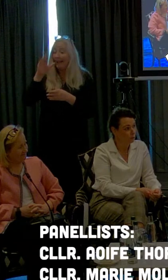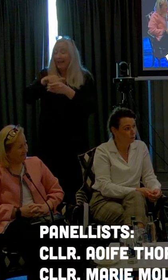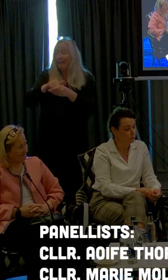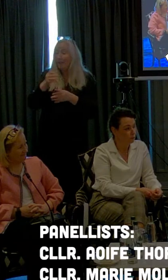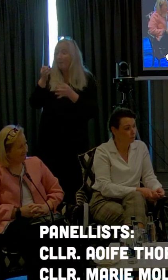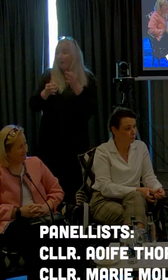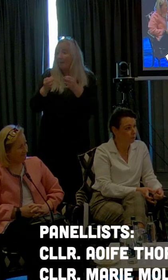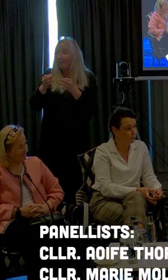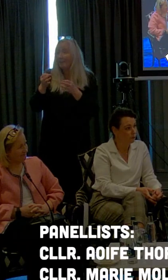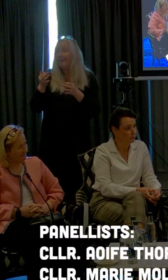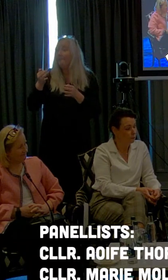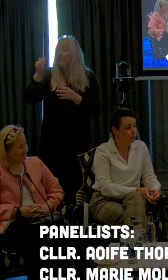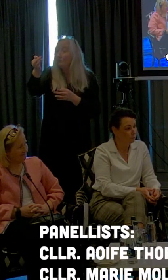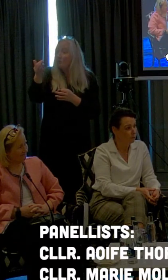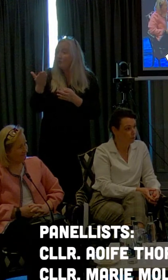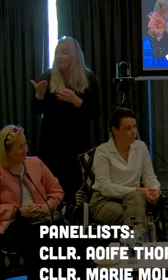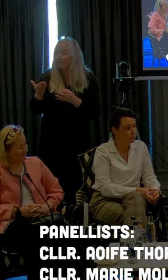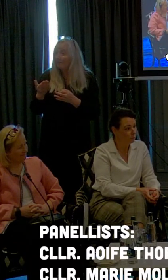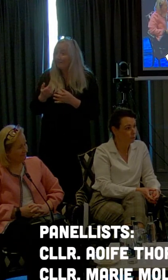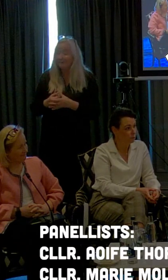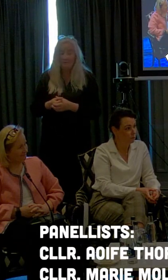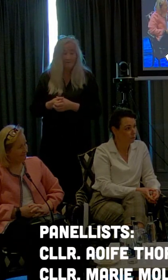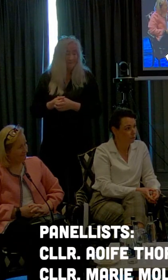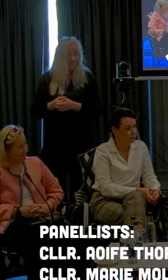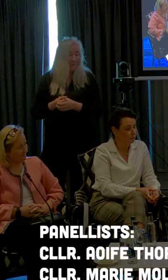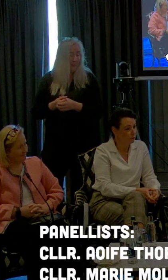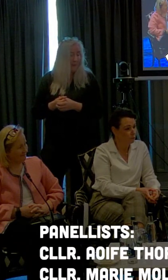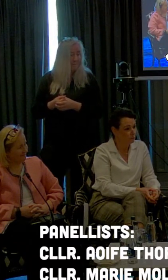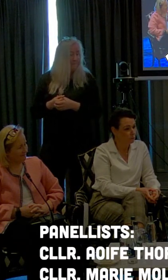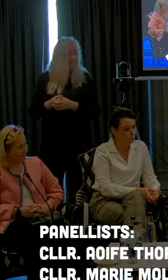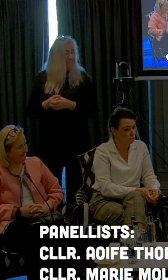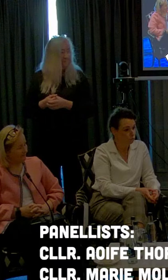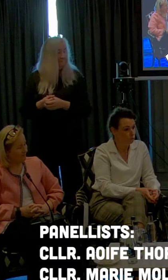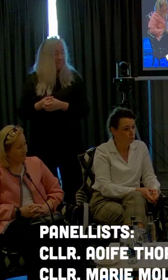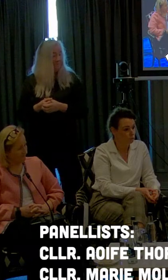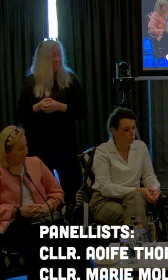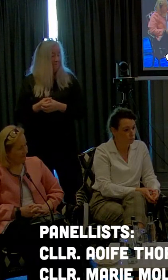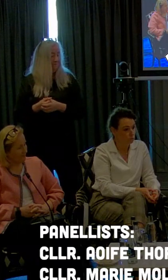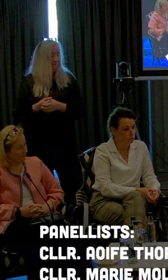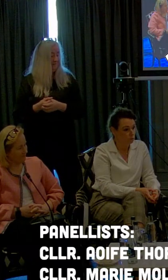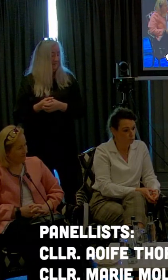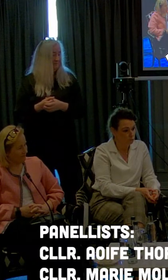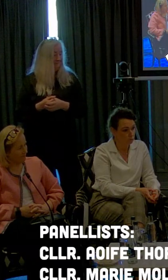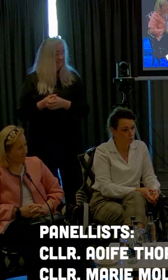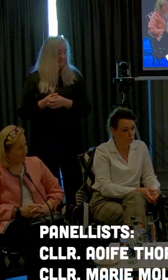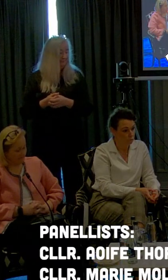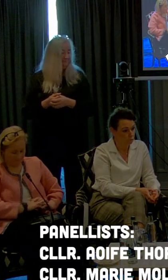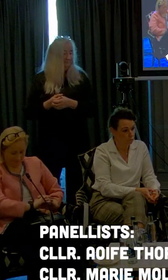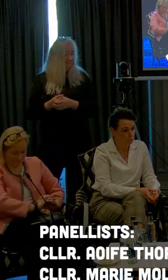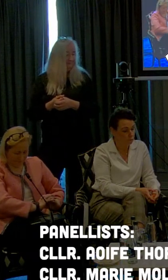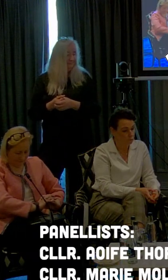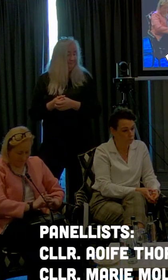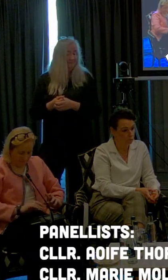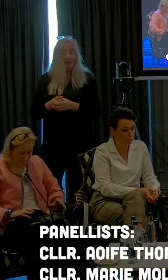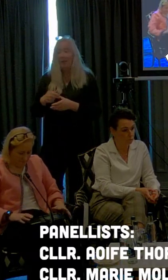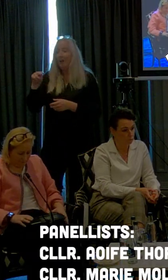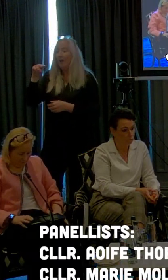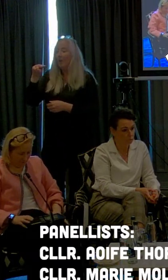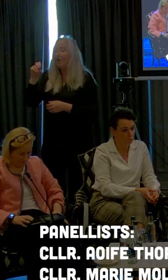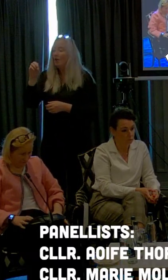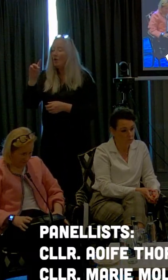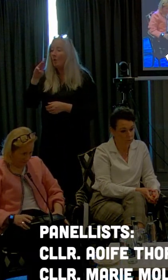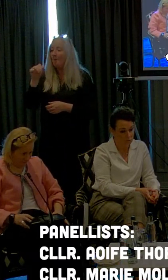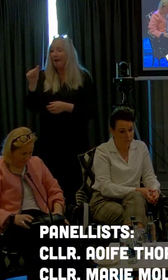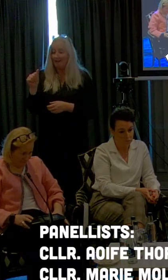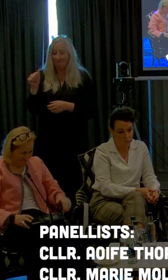into the future. I'm not too sure, there'd be too many hands or whatever that would be going up, you know. Yeah. So Norma, if you were back